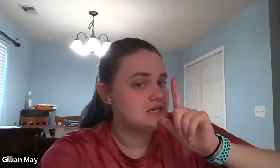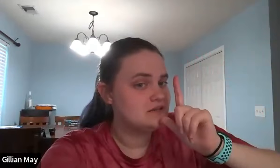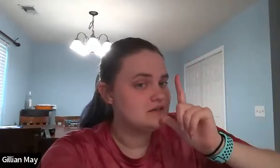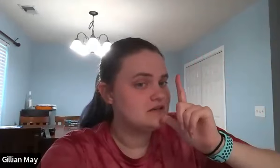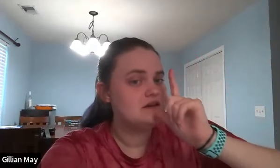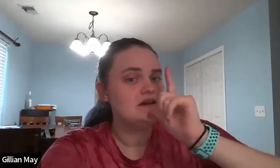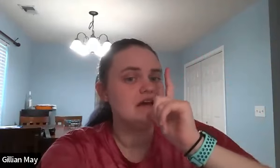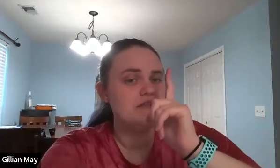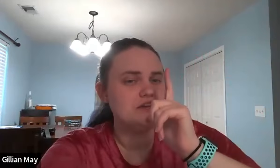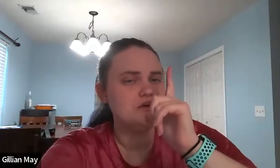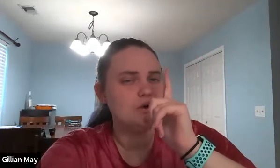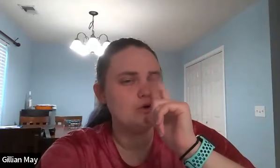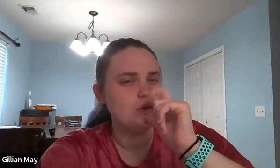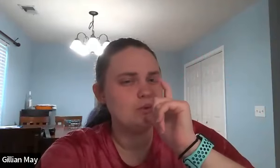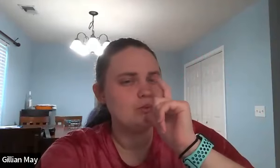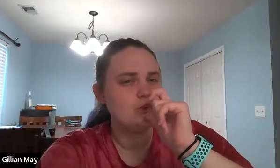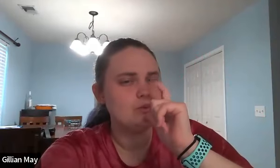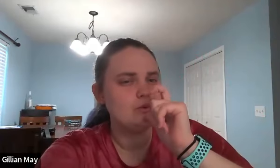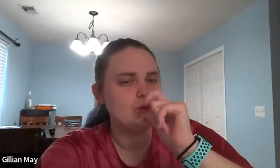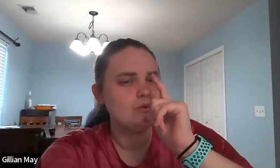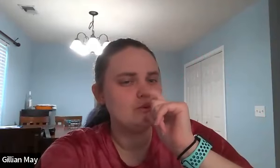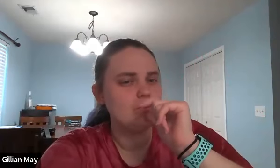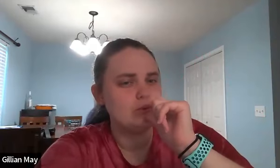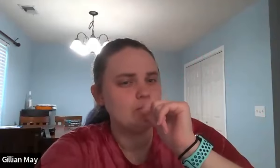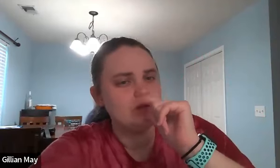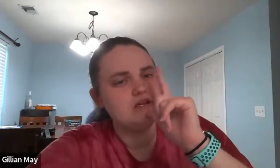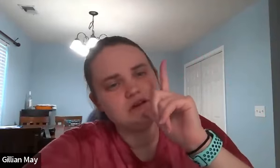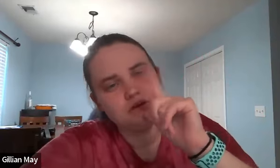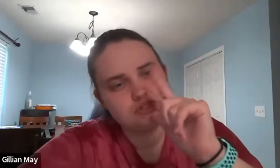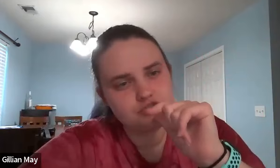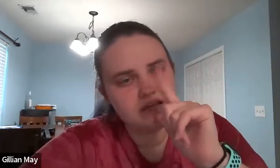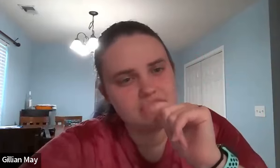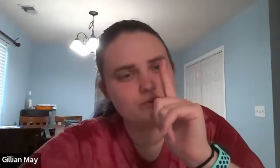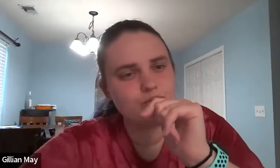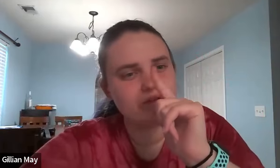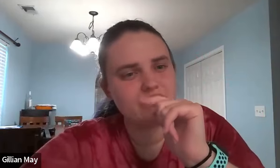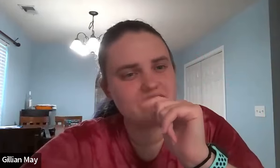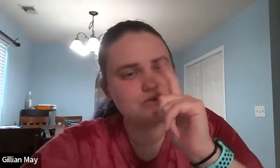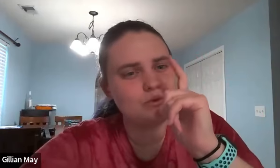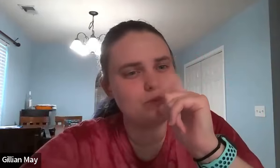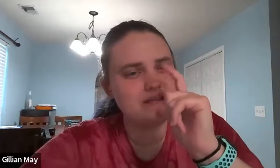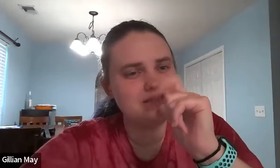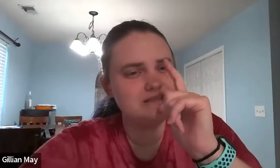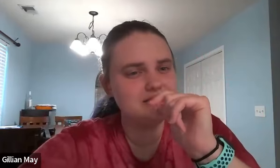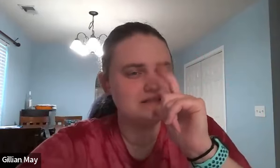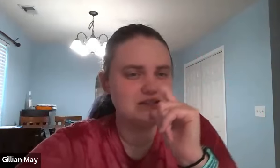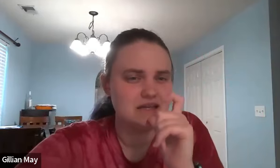chin, and then you go who. You can go straight like this or bent.